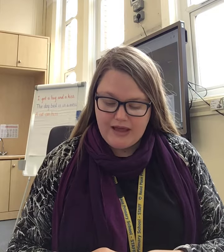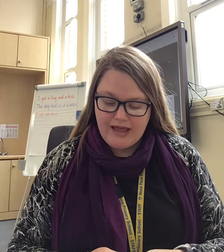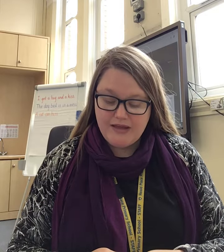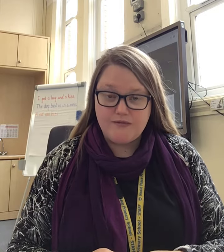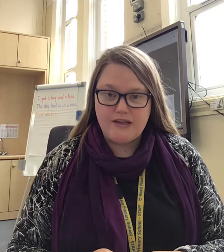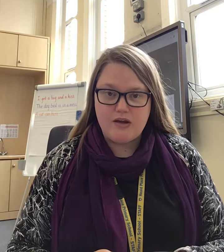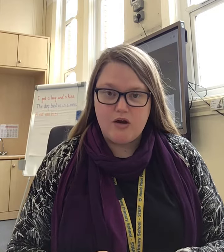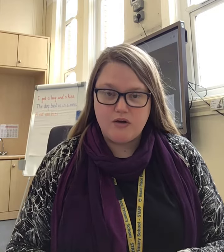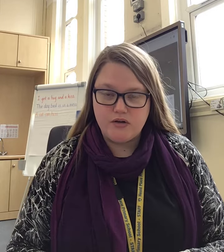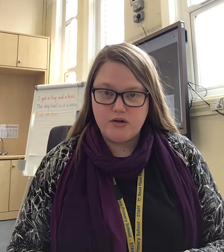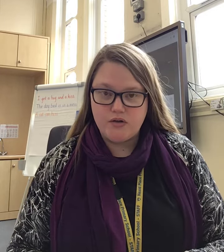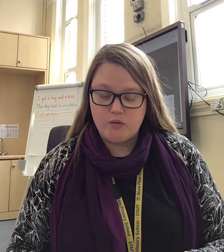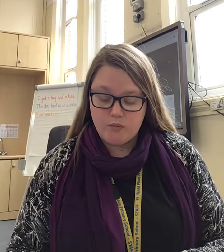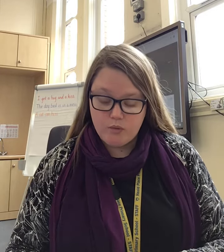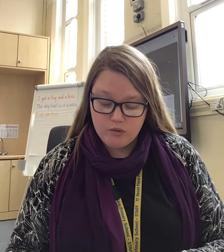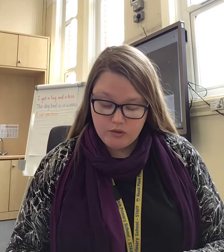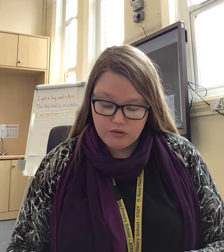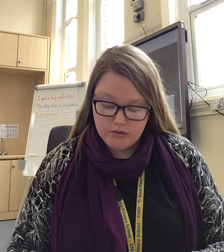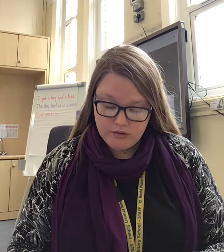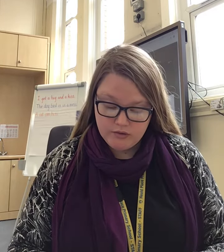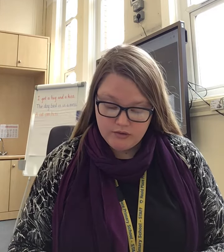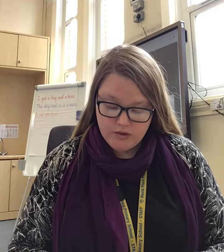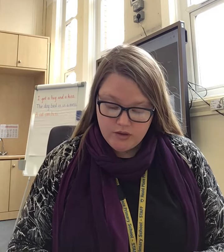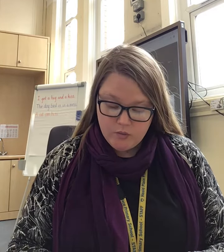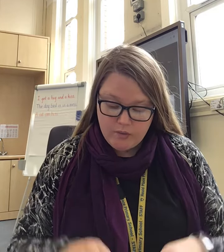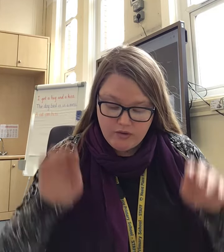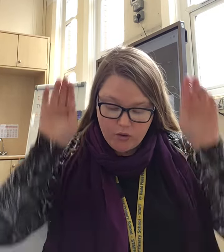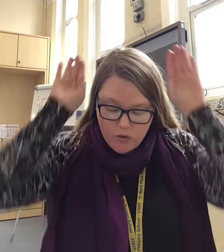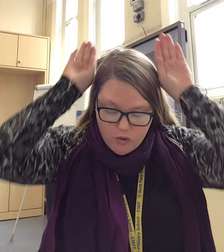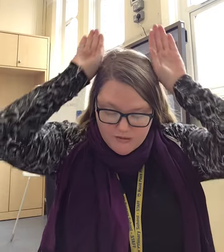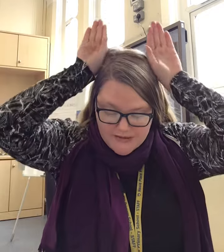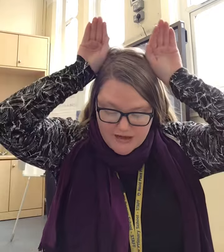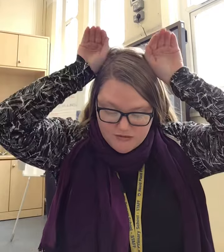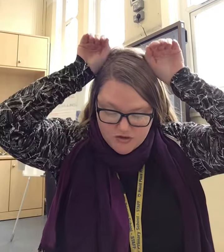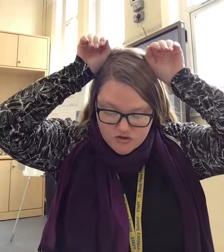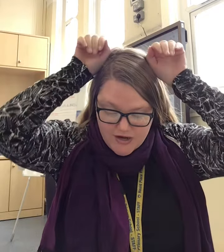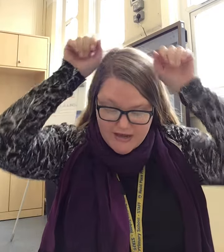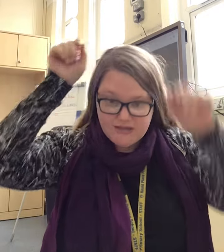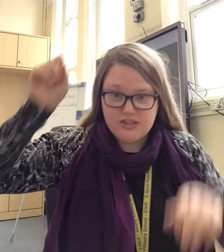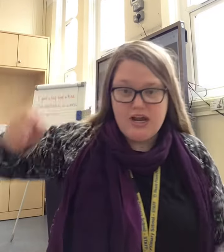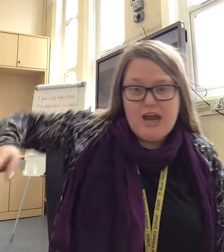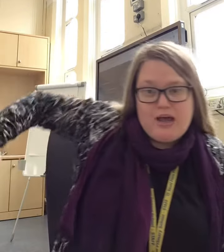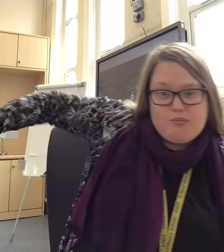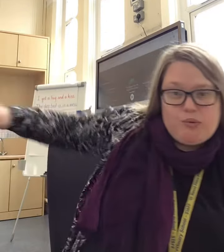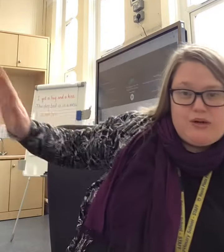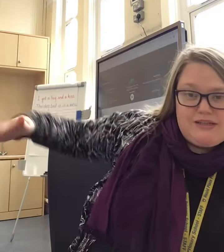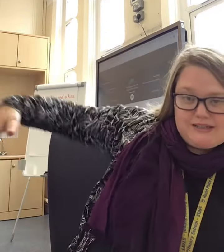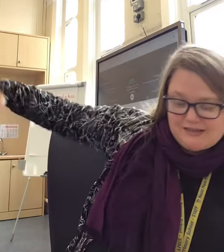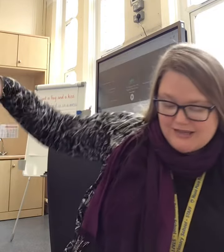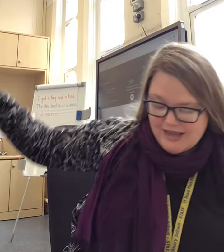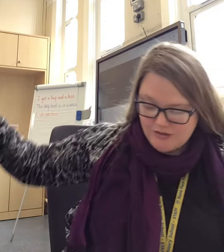ivy on the wall With horns outstretched and pointed tail